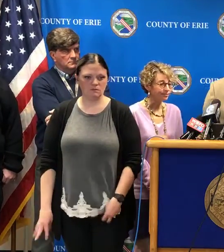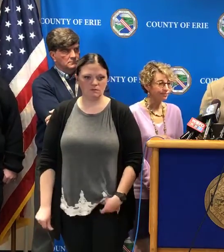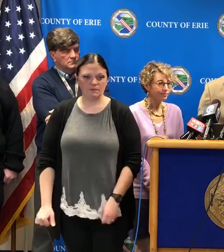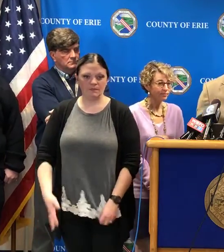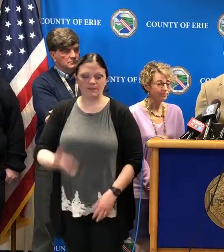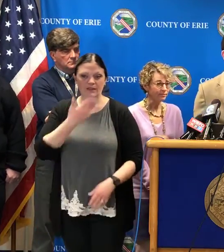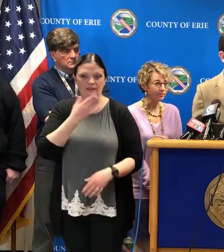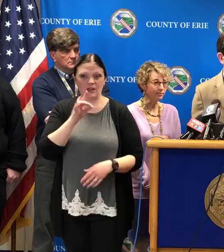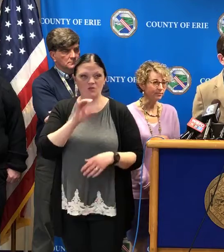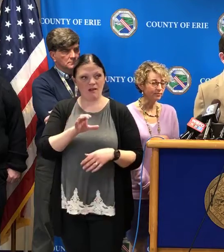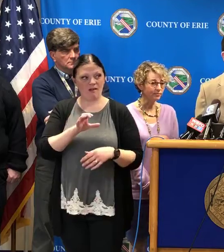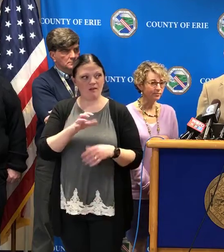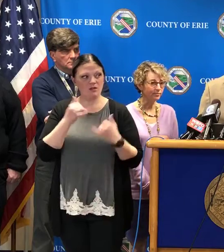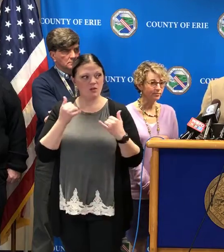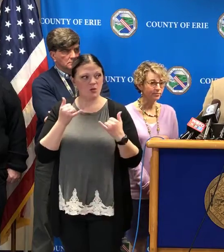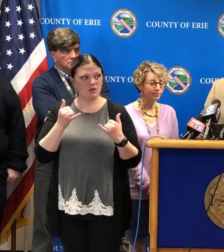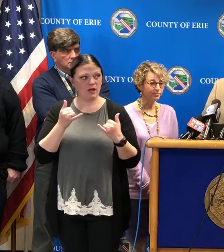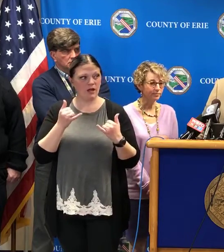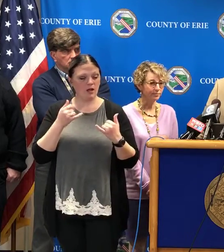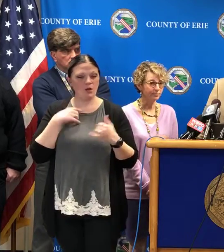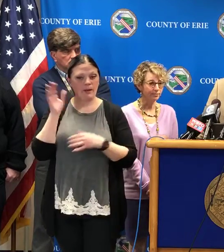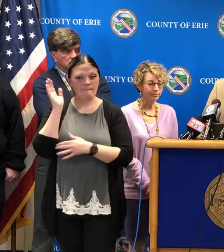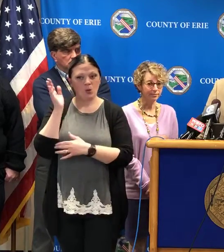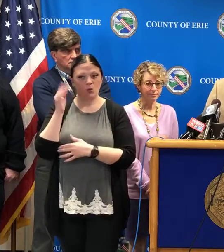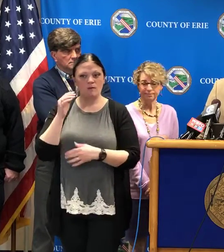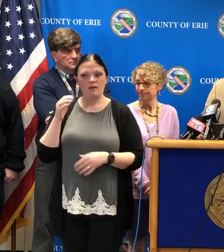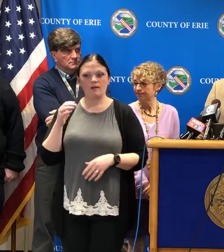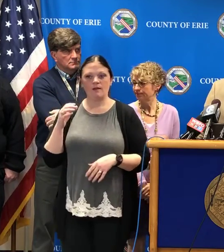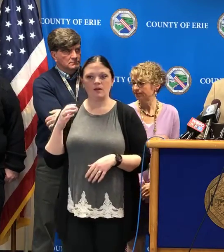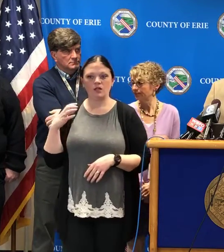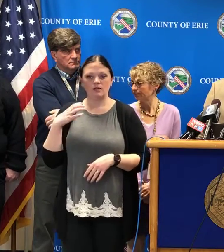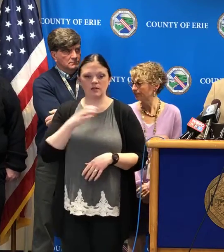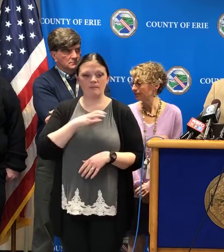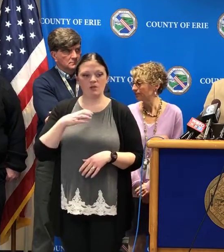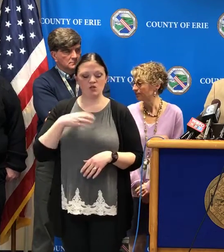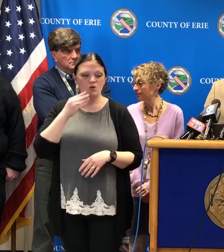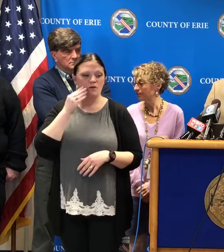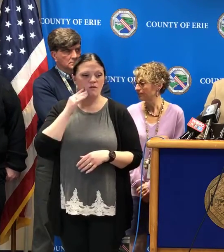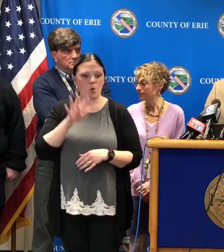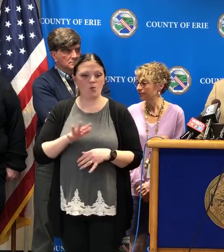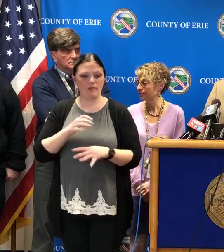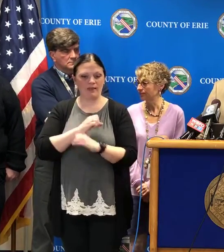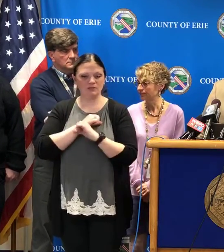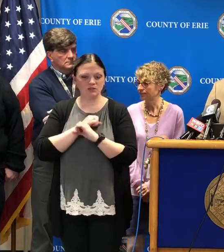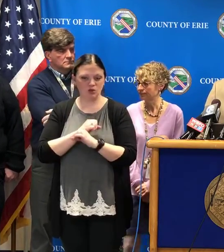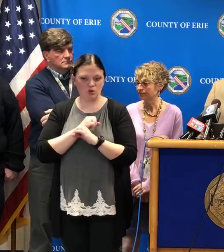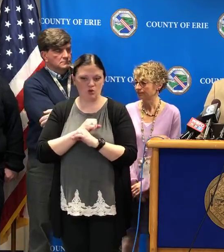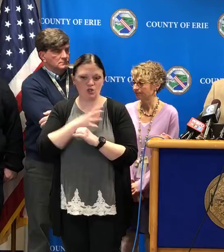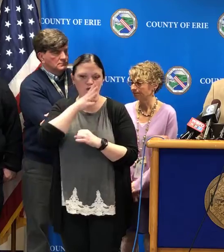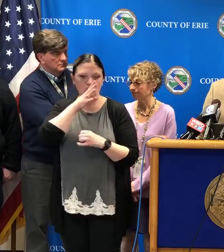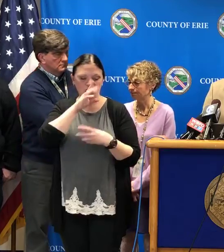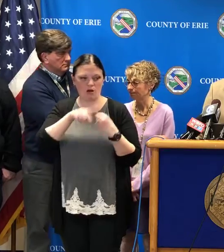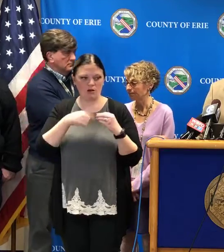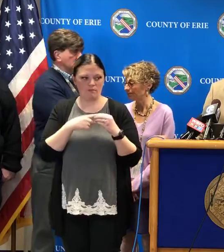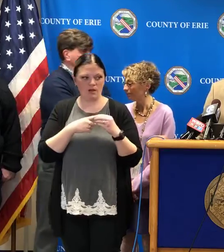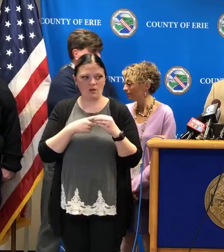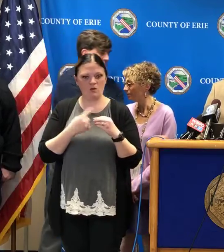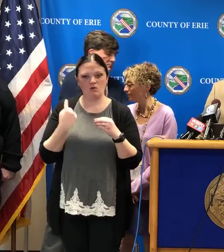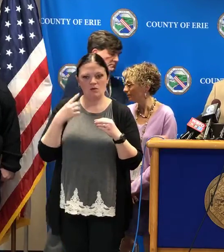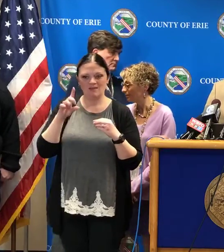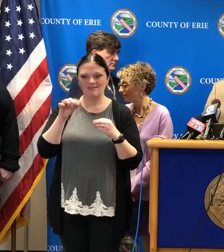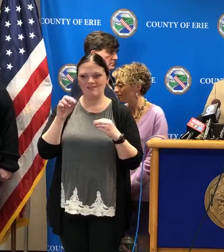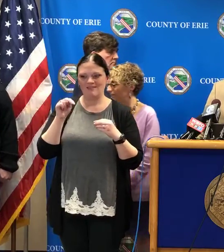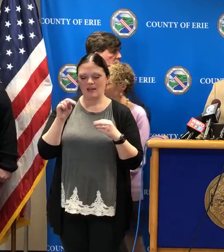Thank you, Doc. With that, I'd like to bring up to the podium our Commissioner of Homeland Security Emergency Services, Dan Neverett, just to talk a little bit about what they've been dealing